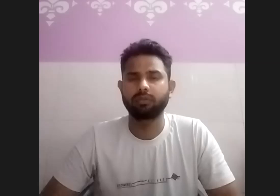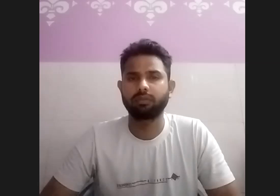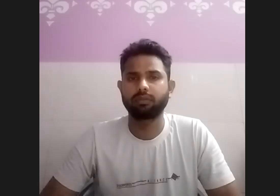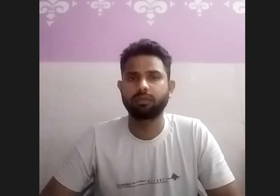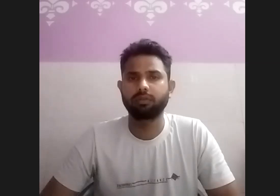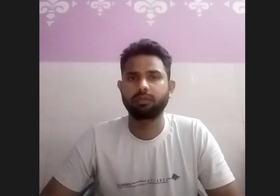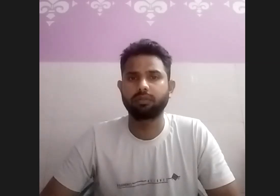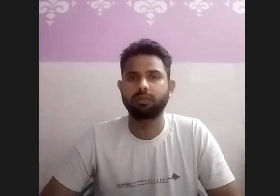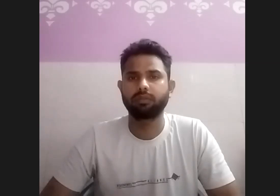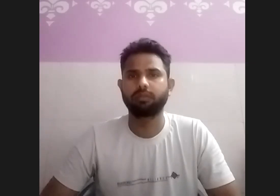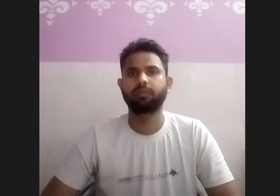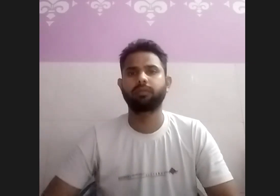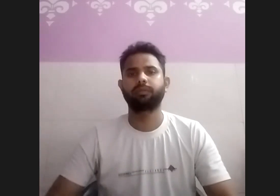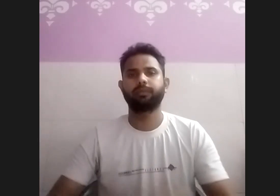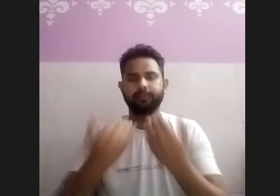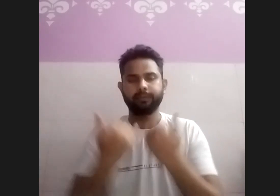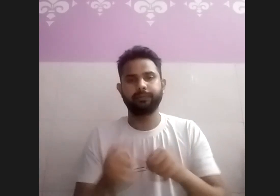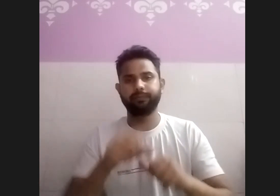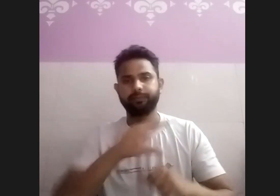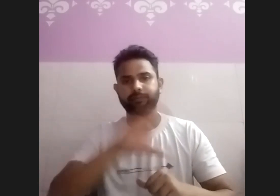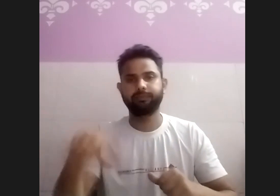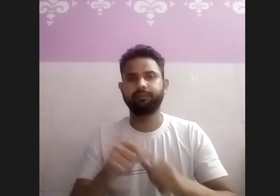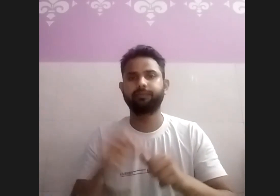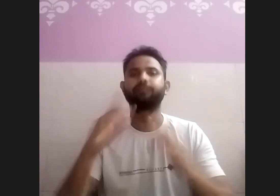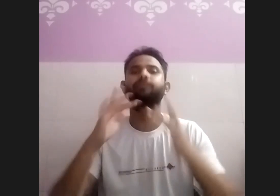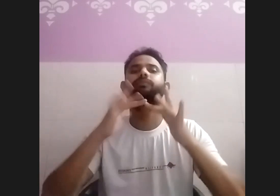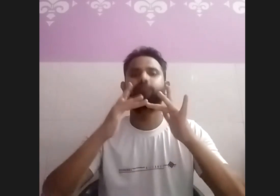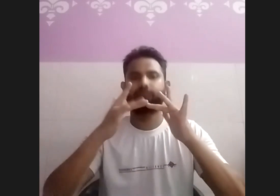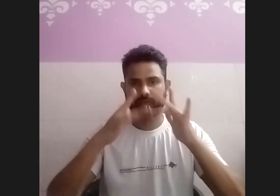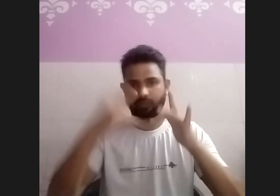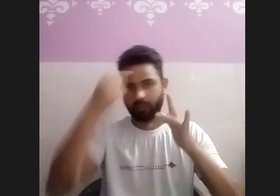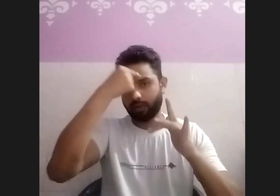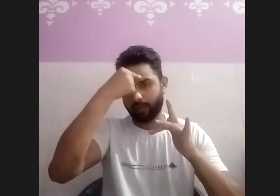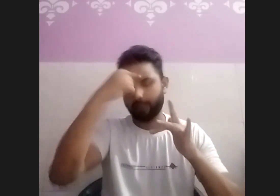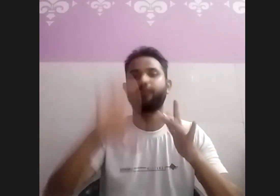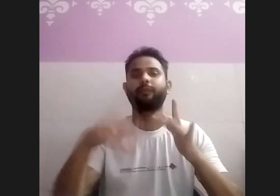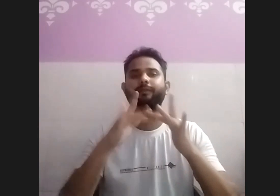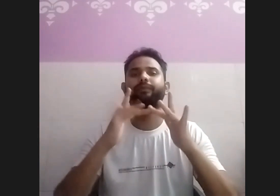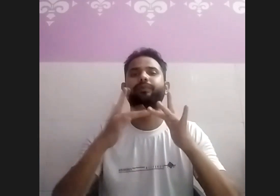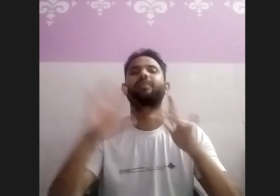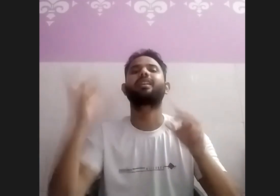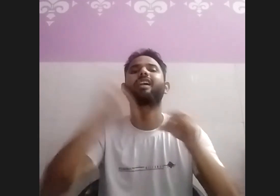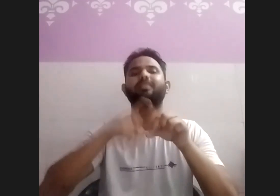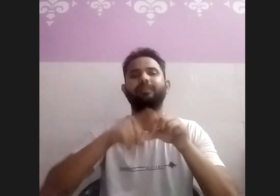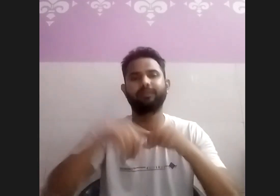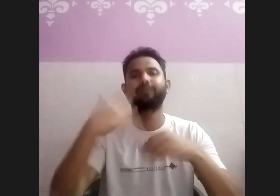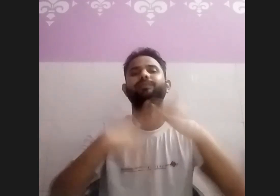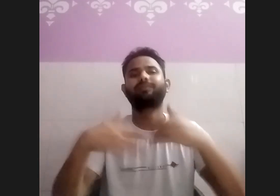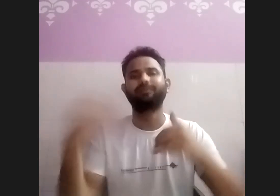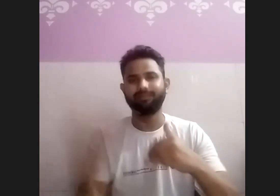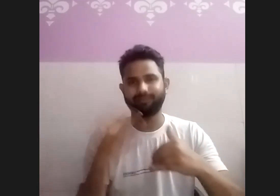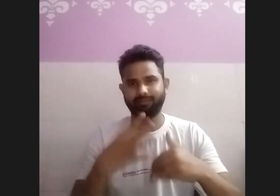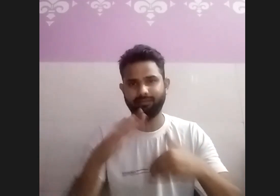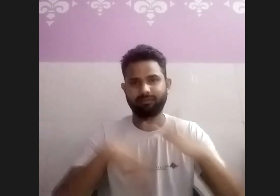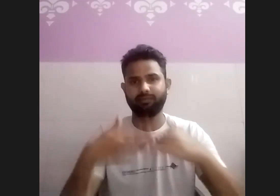Hi, so I think there might be the network problem. Peter will be joining us soon. Anubha,